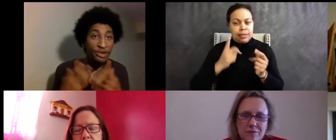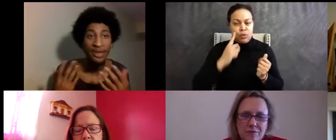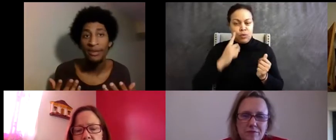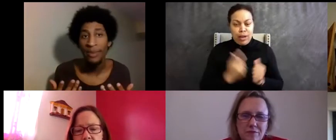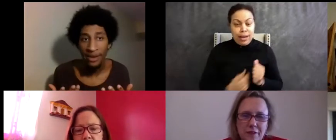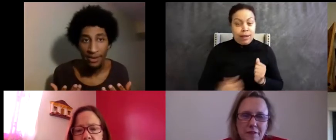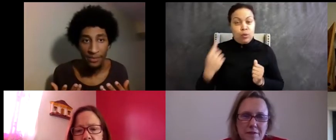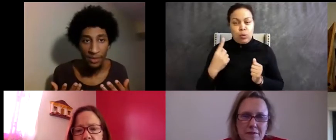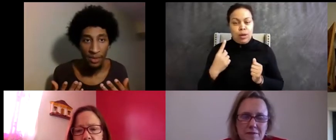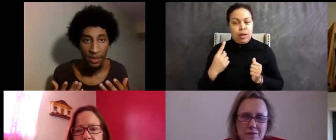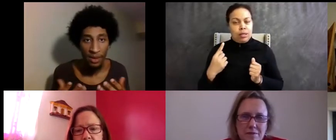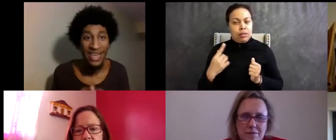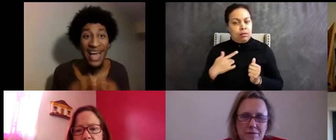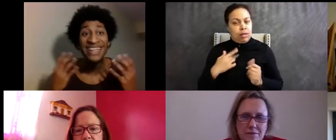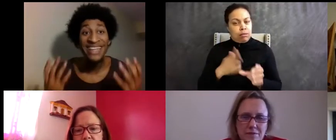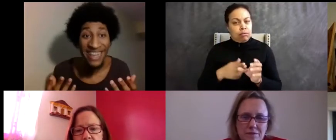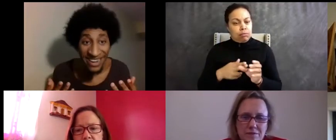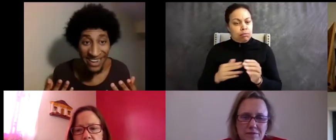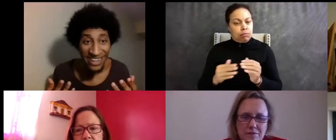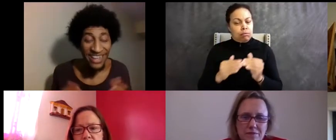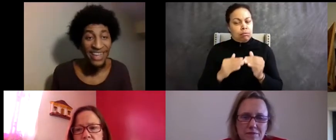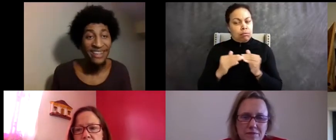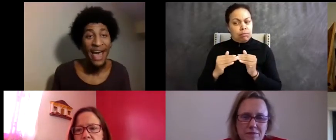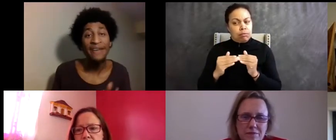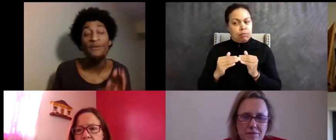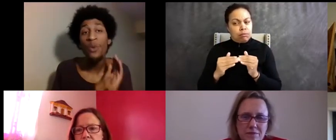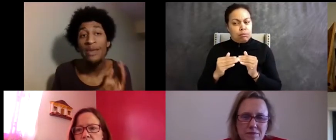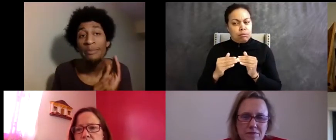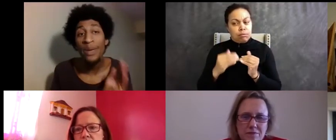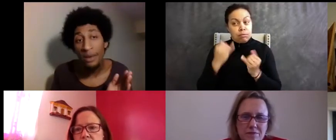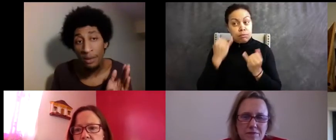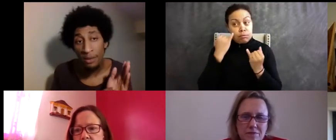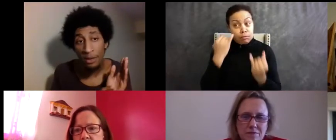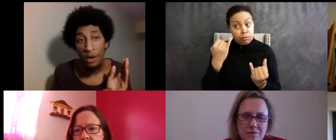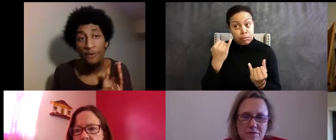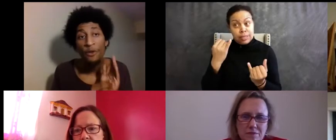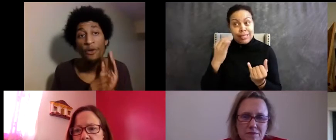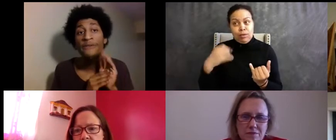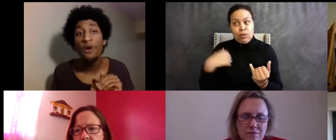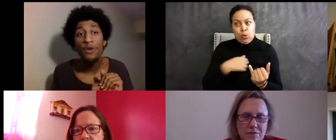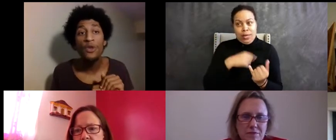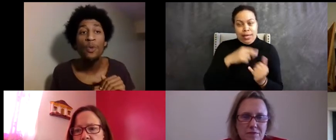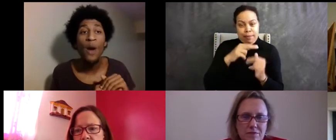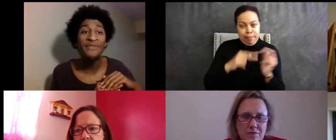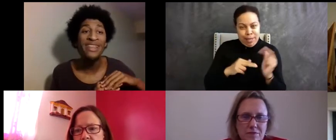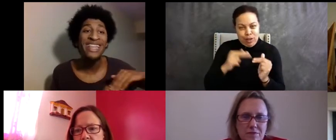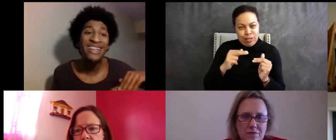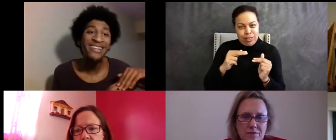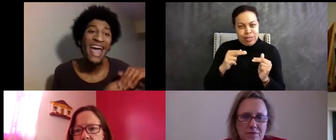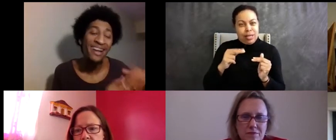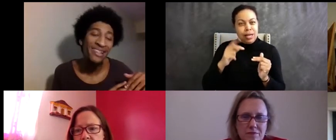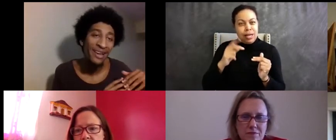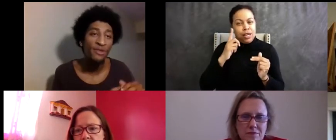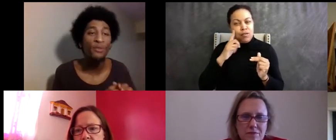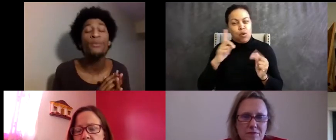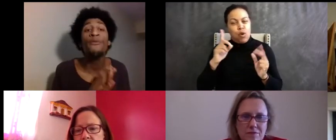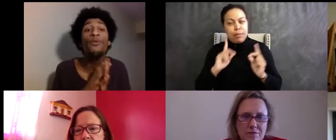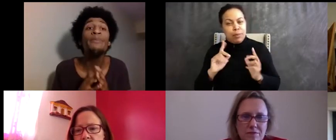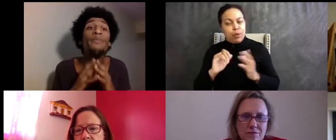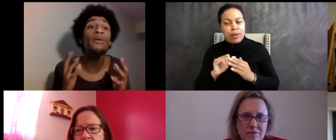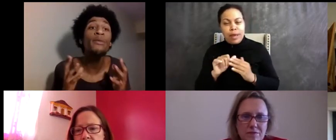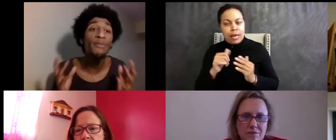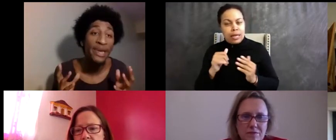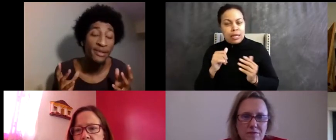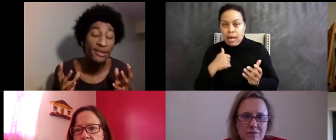can participate. The idea is that if we build for the folks who have the least access, if